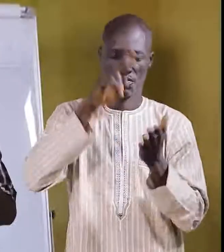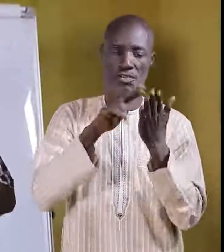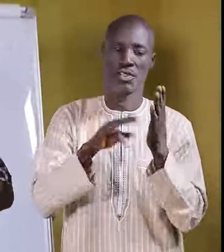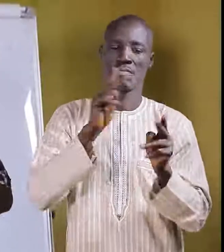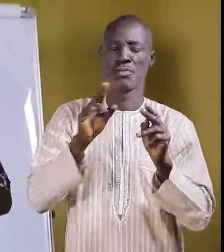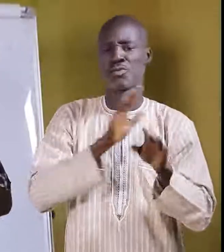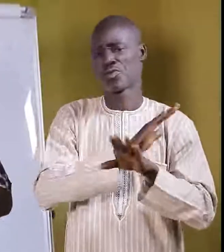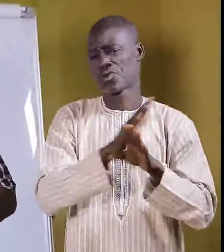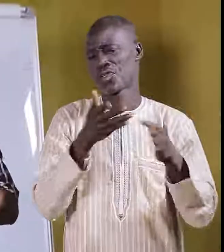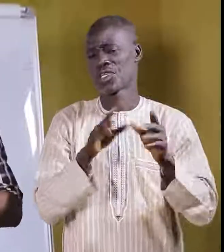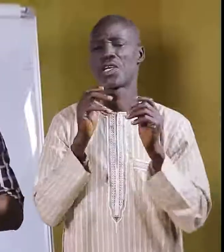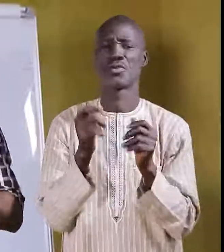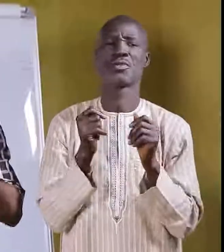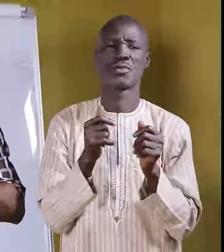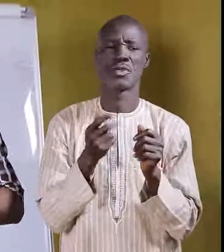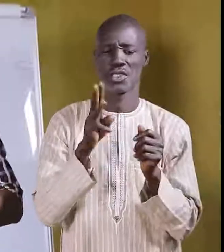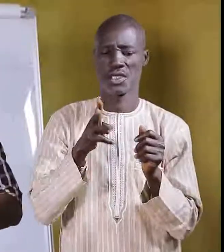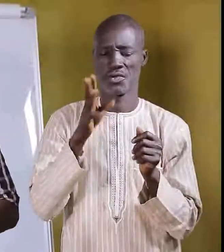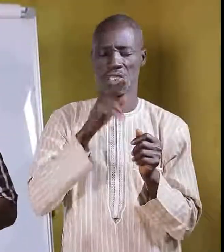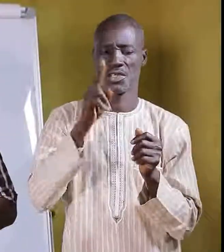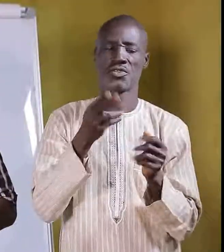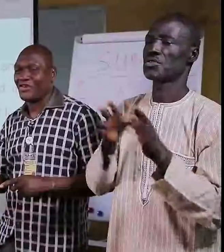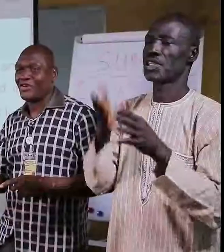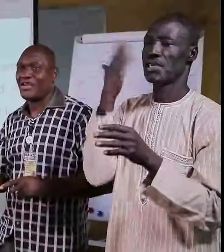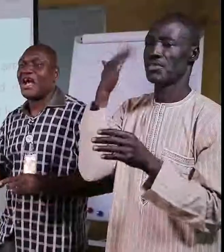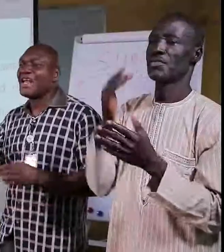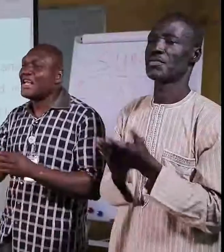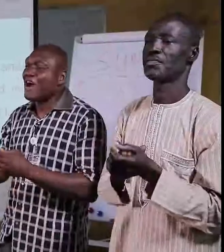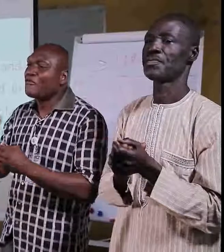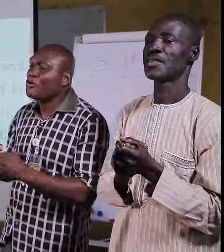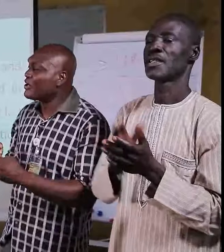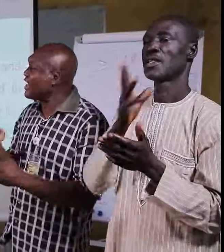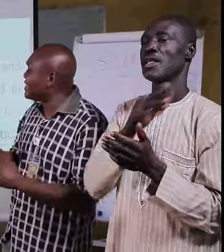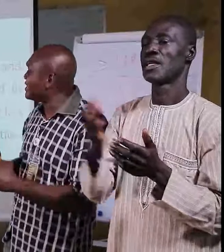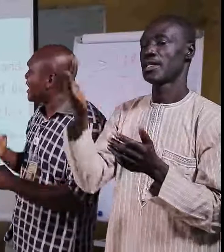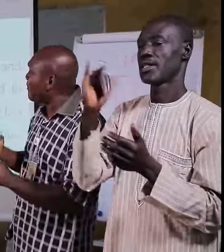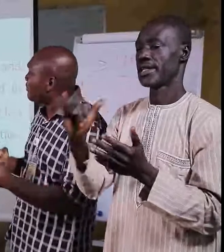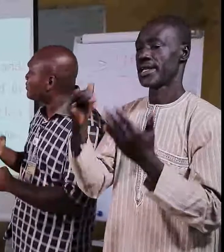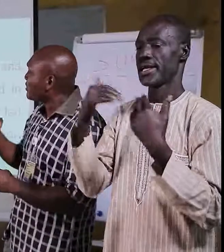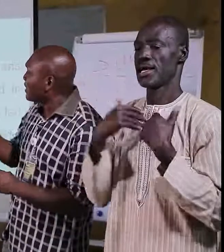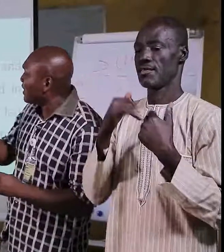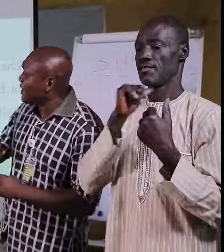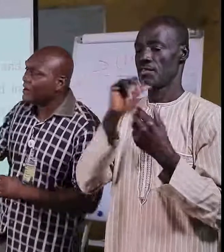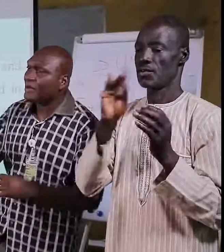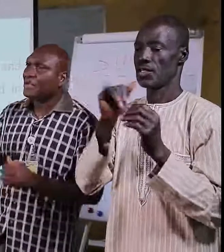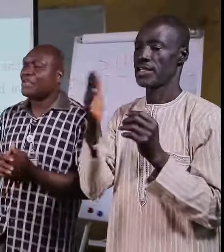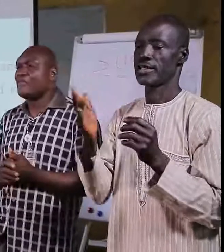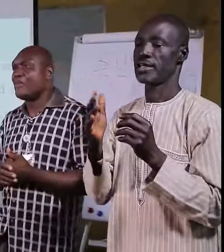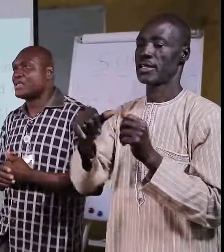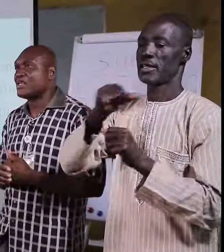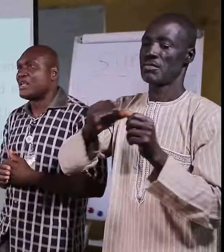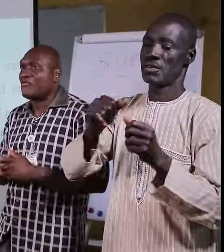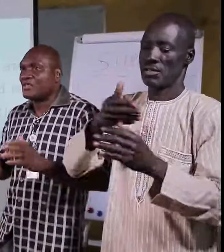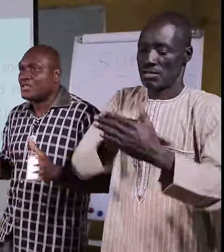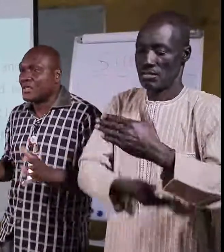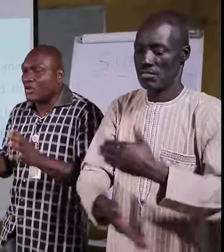no longer die the way they used to die before. And they have not done anything about giving